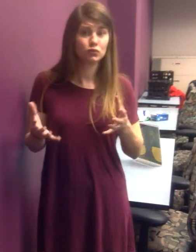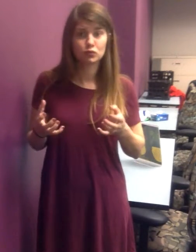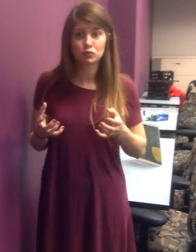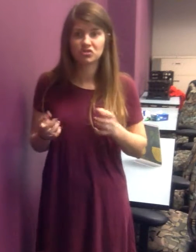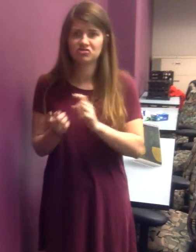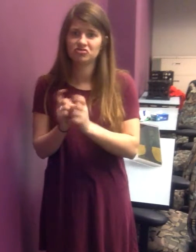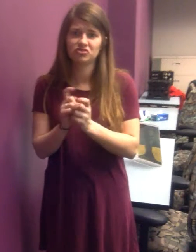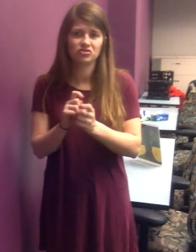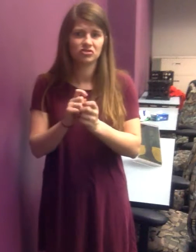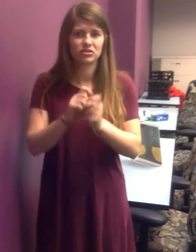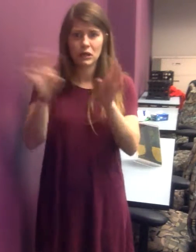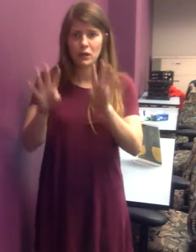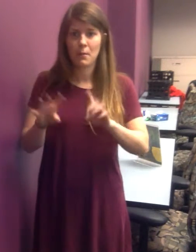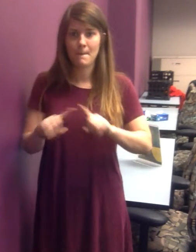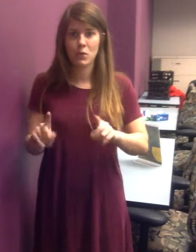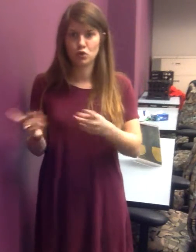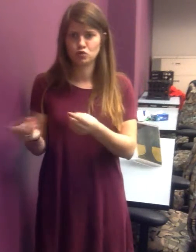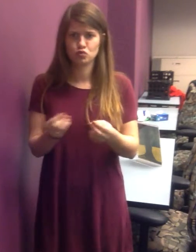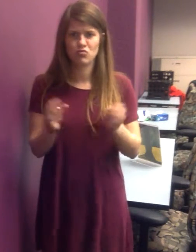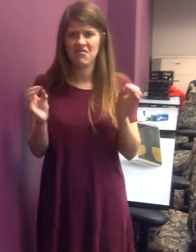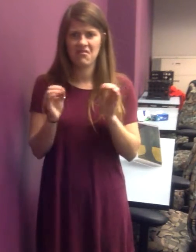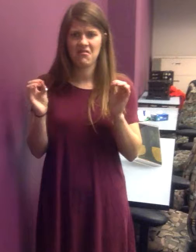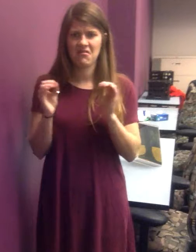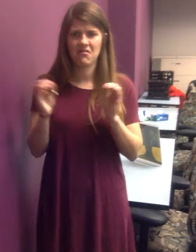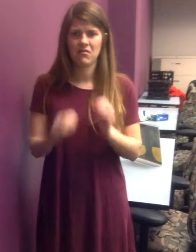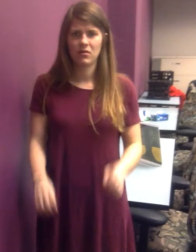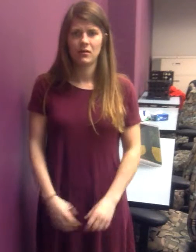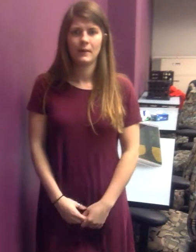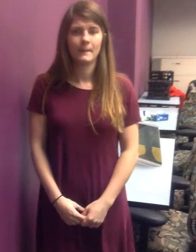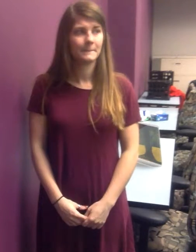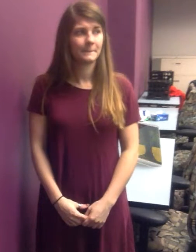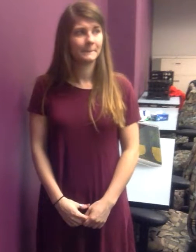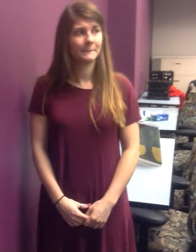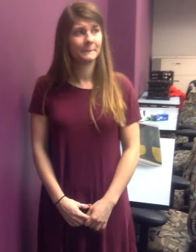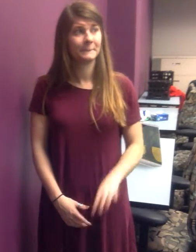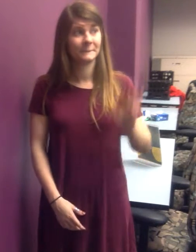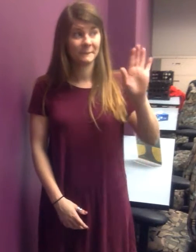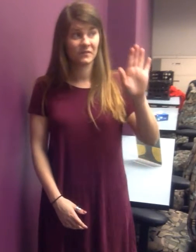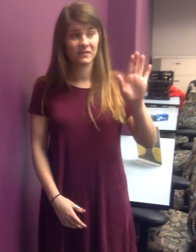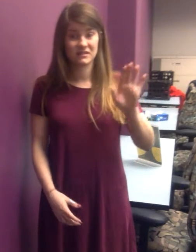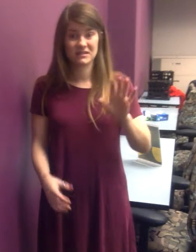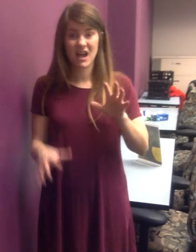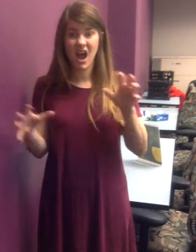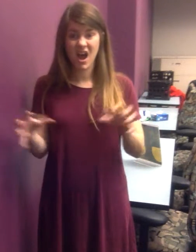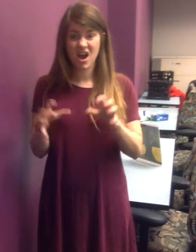more than a decade ago. In this 1998 action plan, victory will be achieved, it said, when the